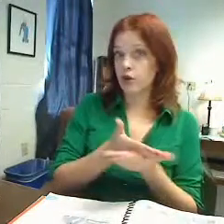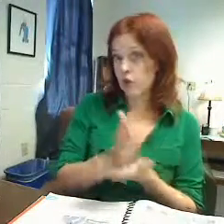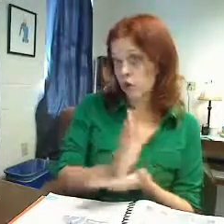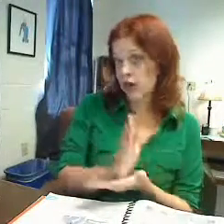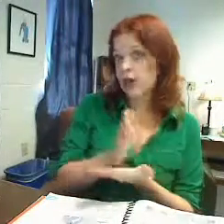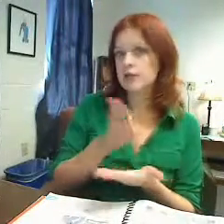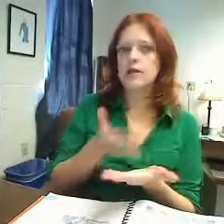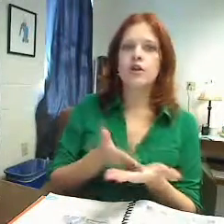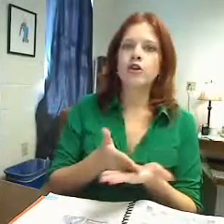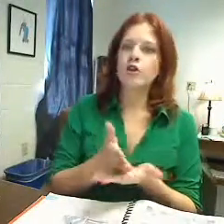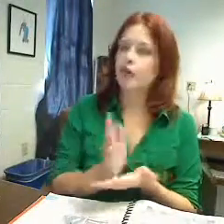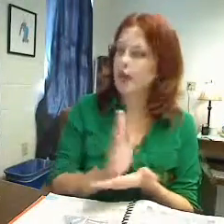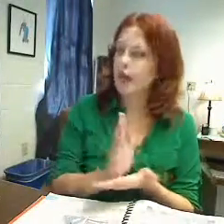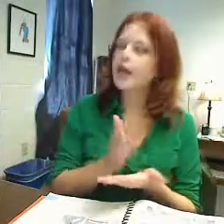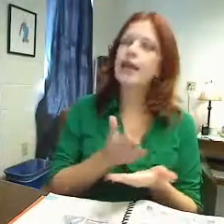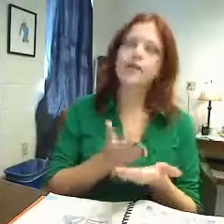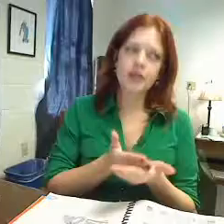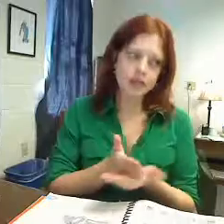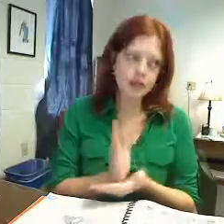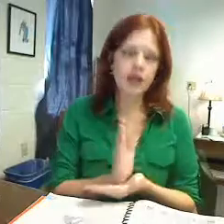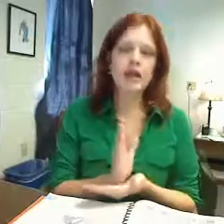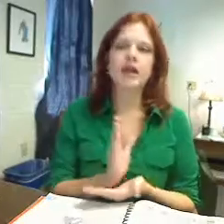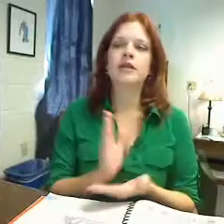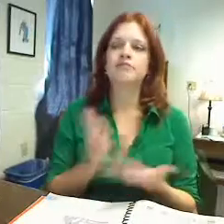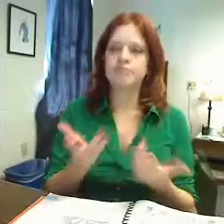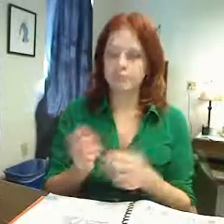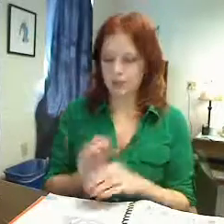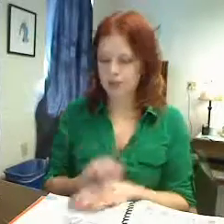you all right? You doing okay? Everything's okay? Like that.